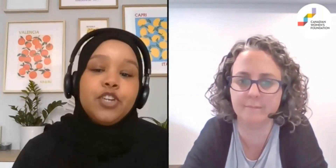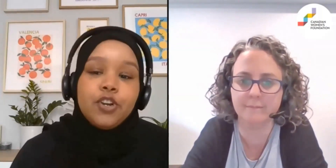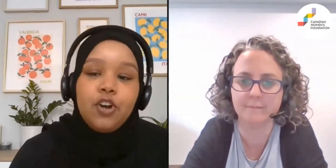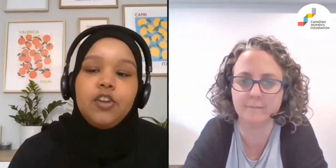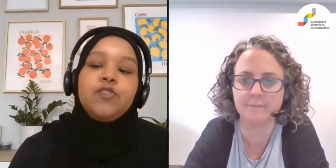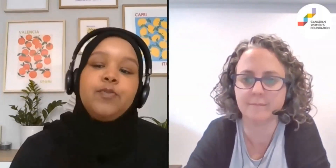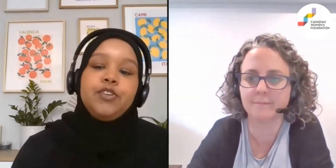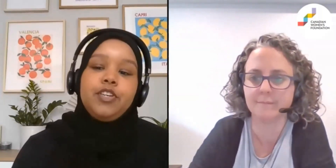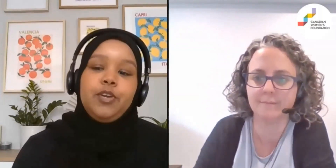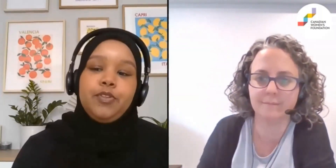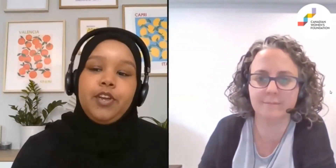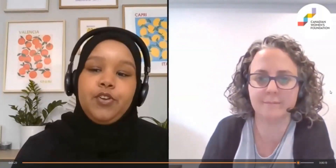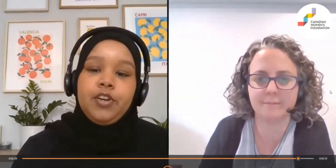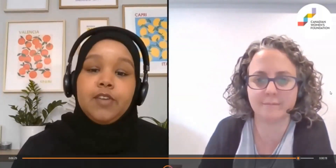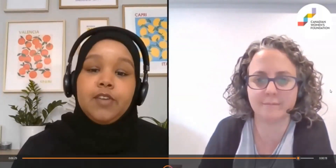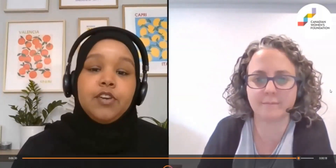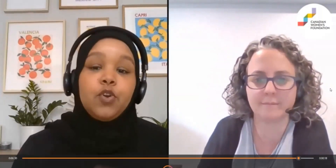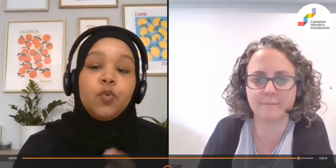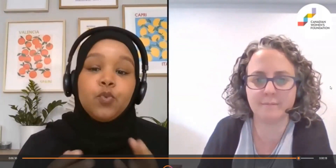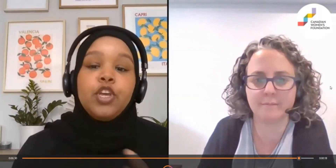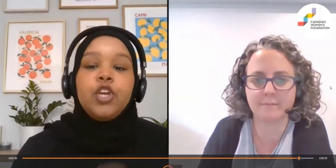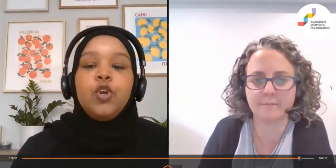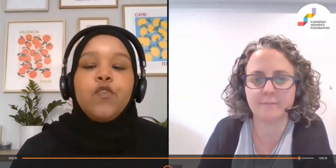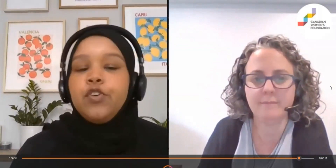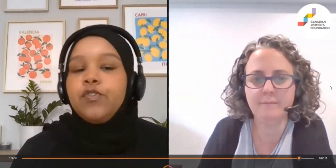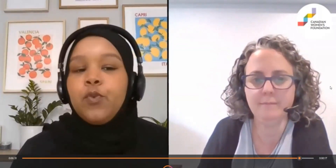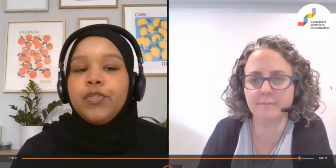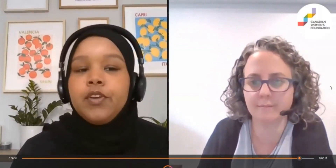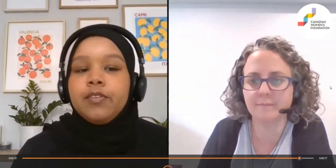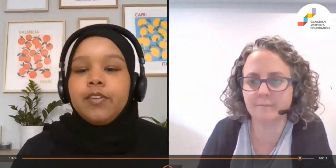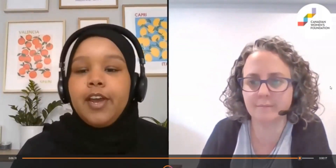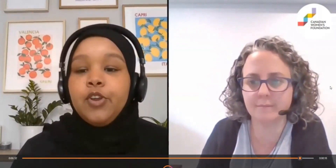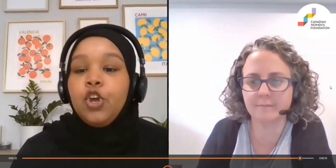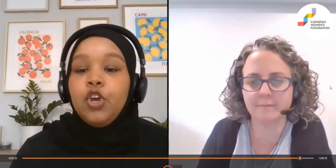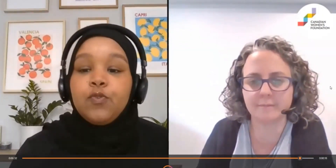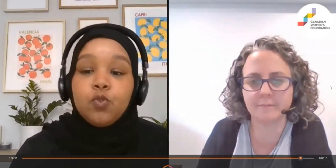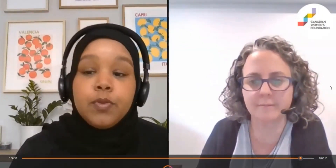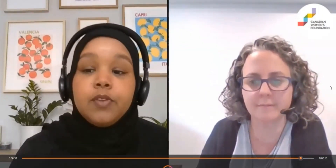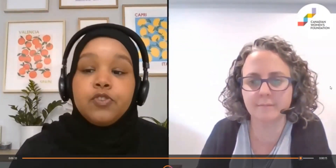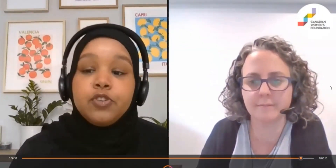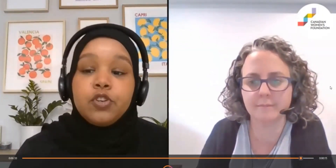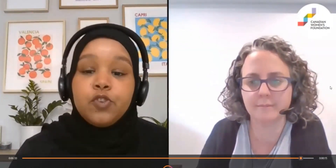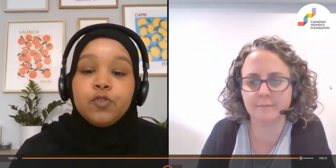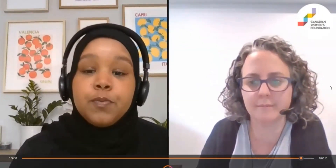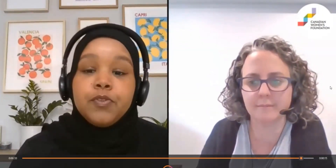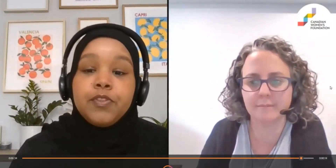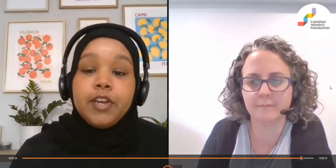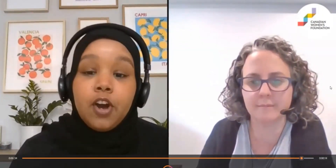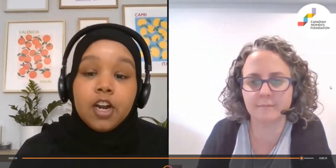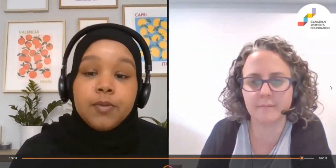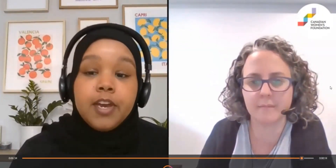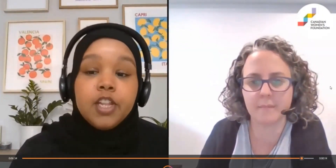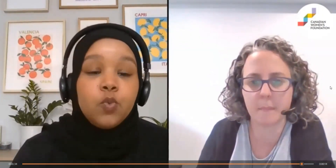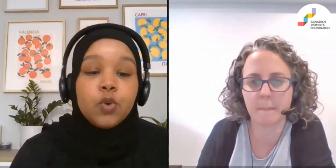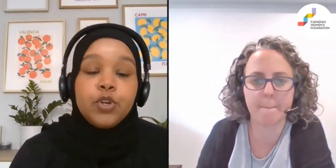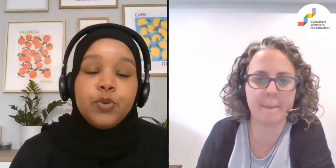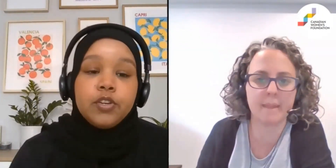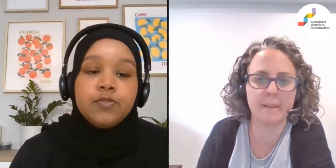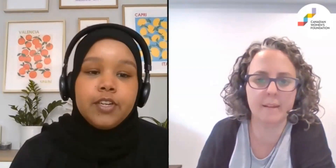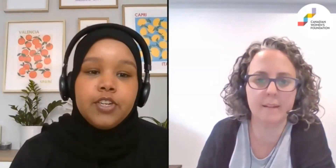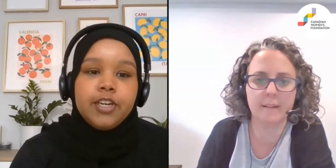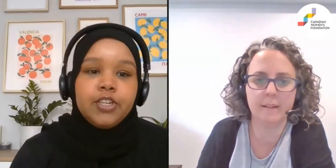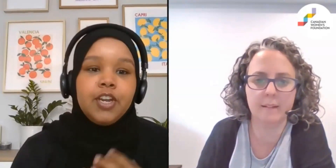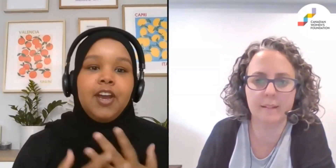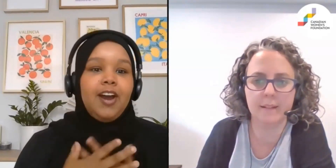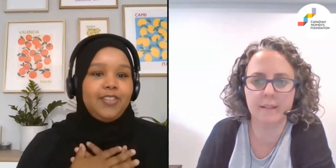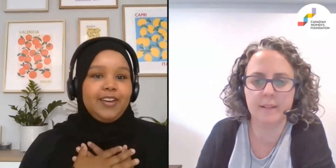Thank you for sharing all this information today with us, Karen, and giving us a really good overview of where things stand for women and for gender diverse people in the economy and the work we're doing